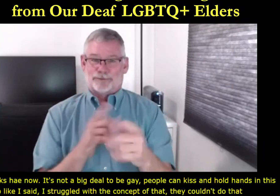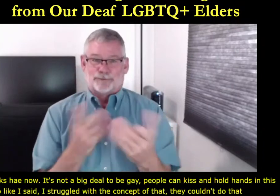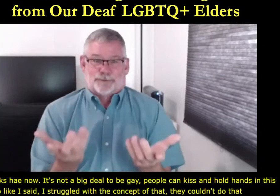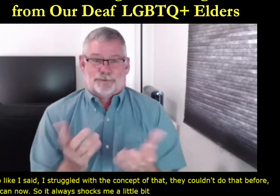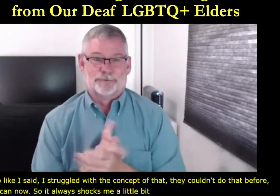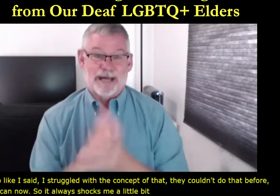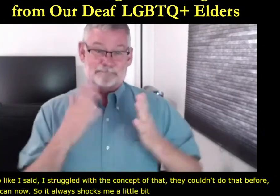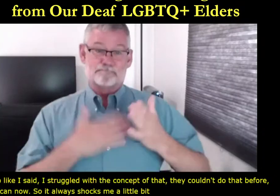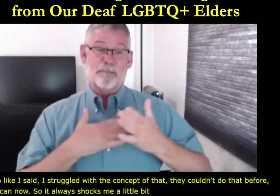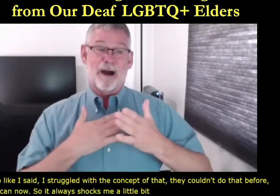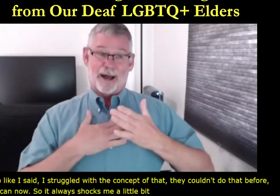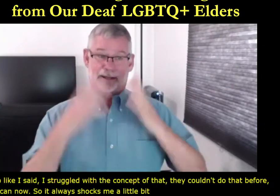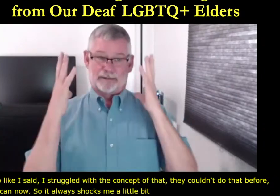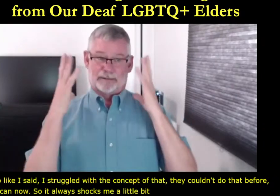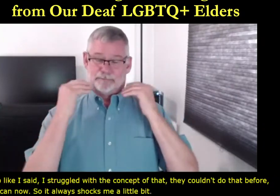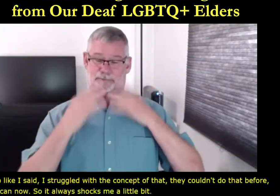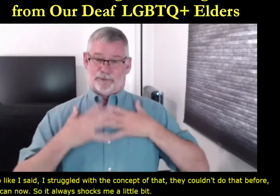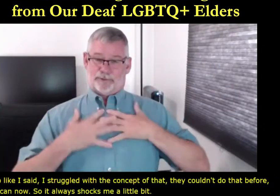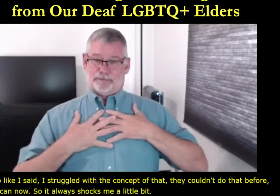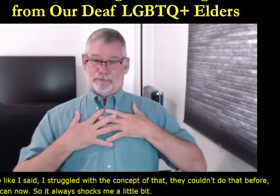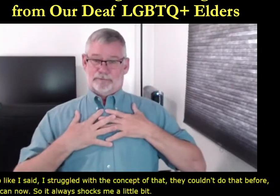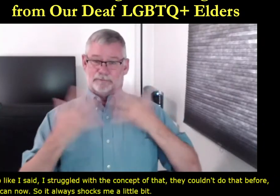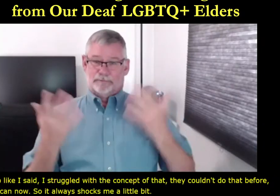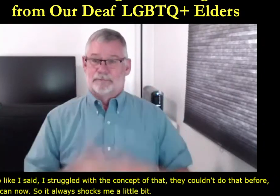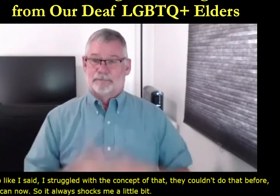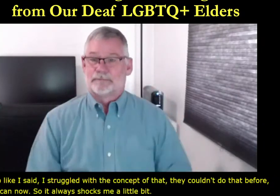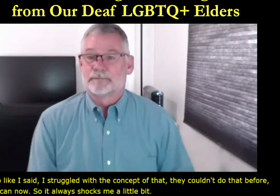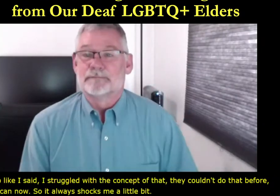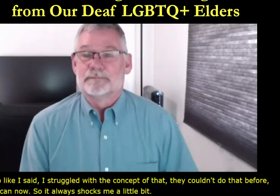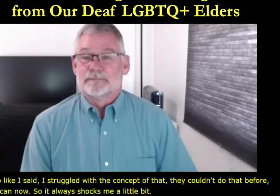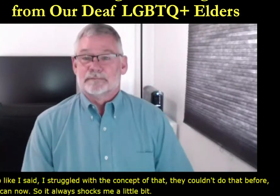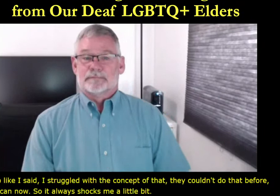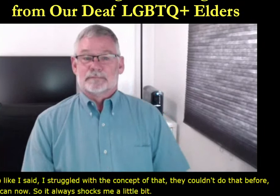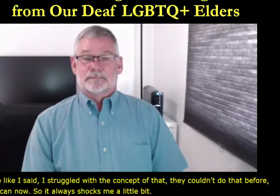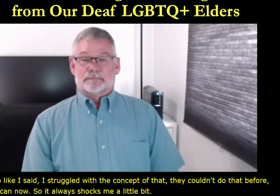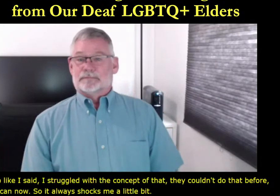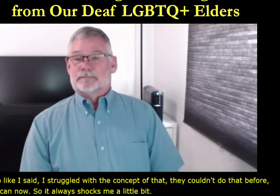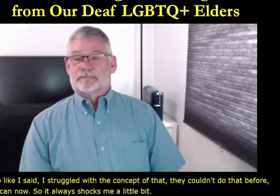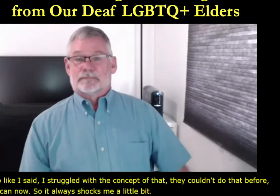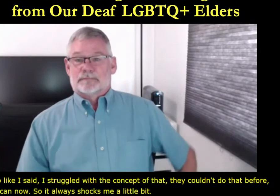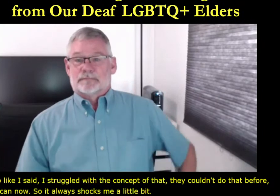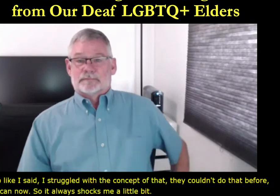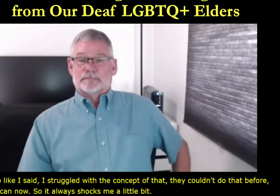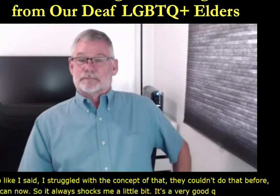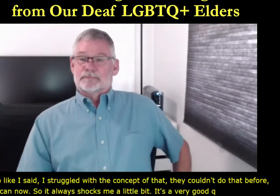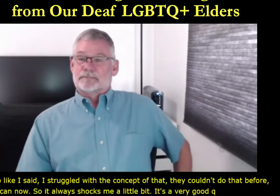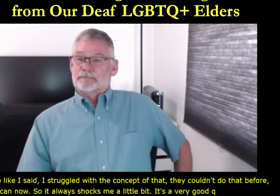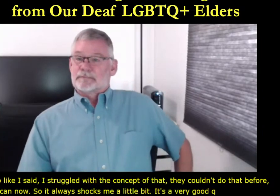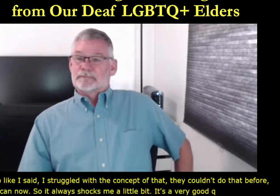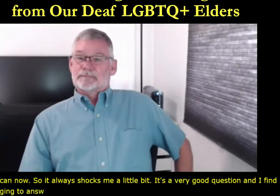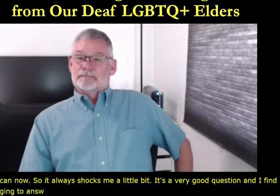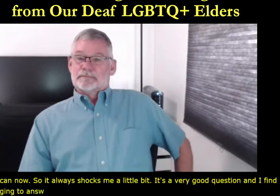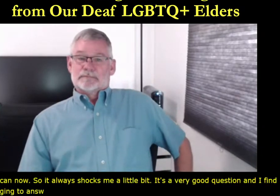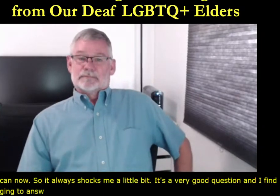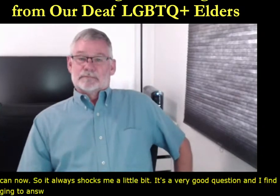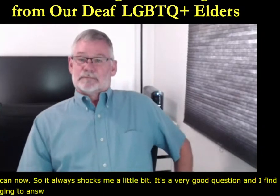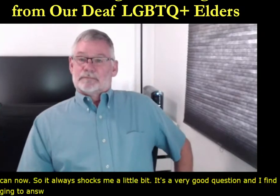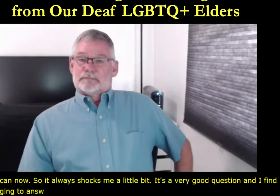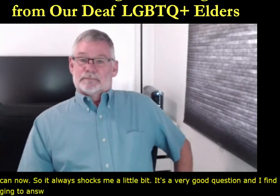find it challenging to answer i think that's the only way i could say because it's based on my experience so um